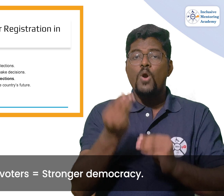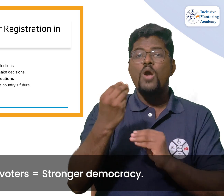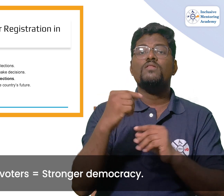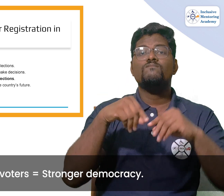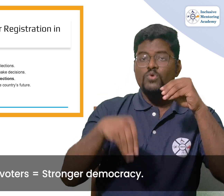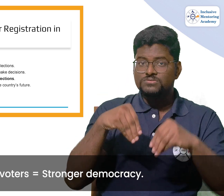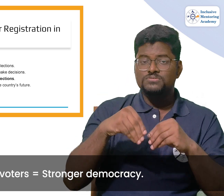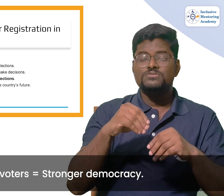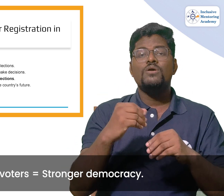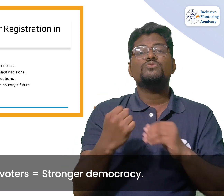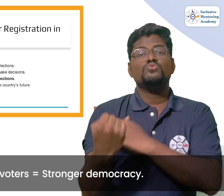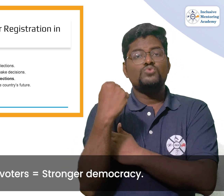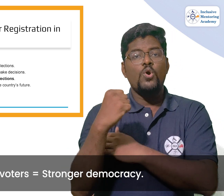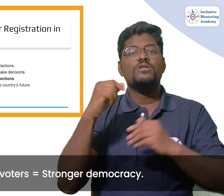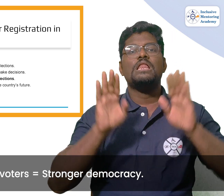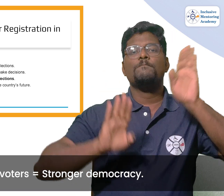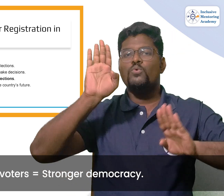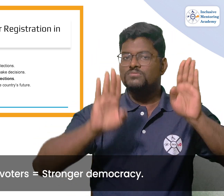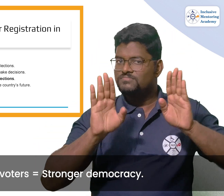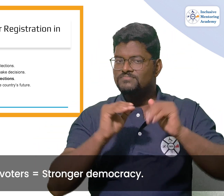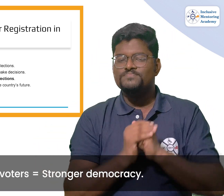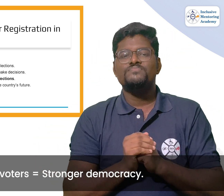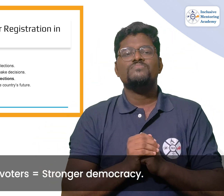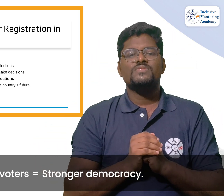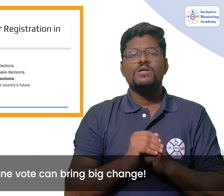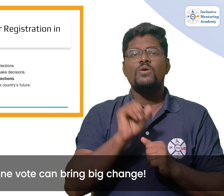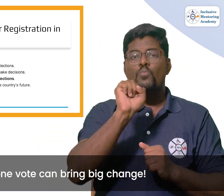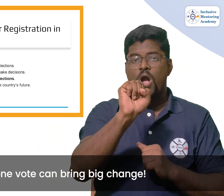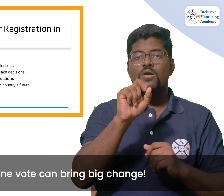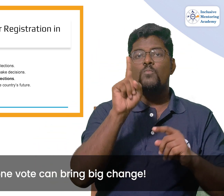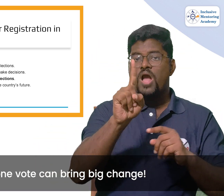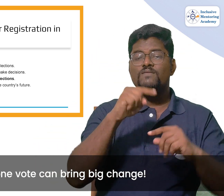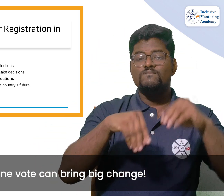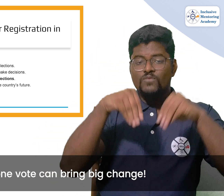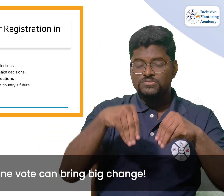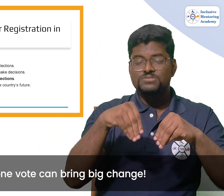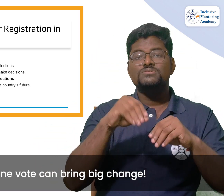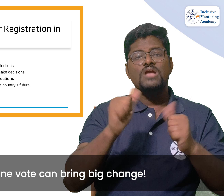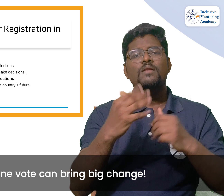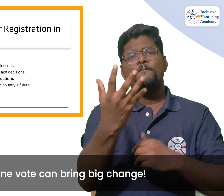More voters is equal to stronger democracy. Your one vote can bring big change.